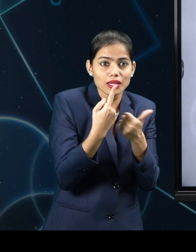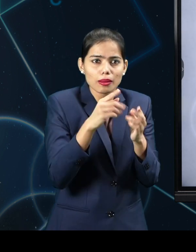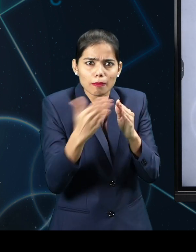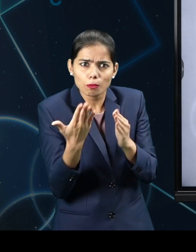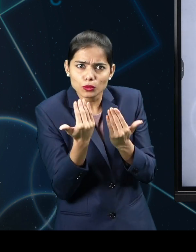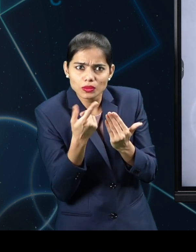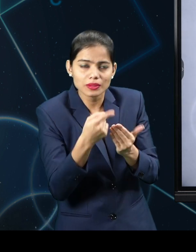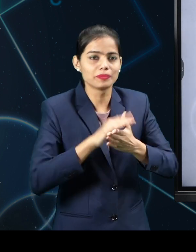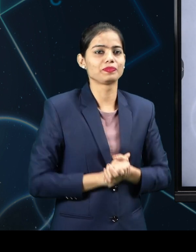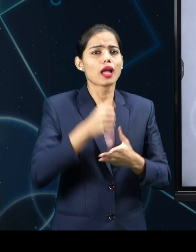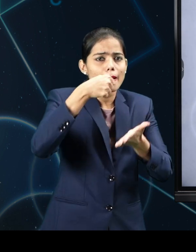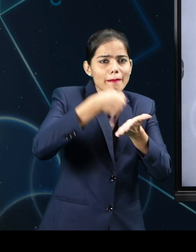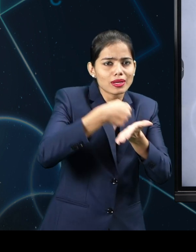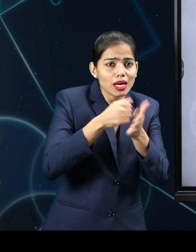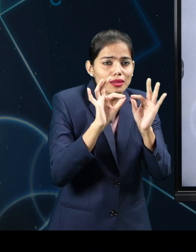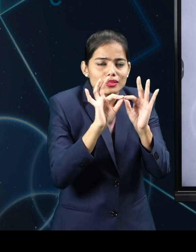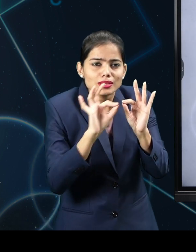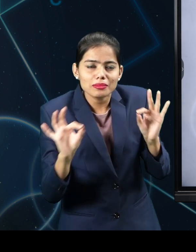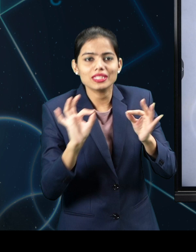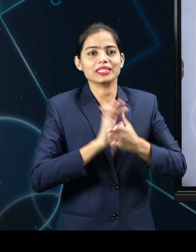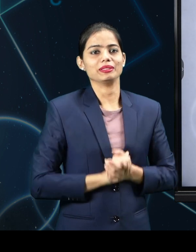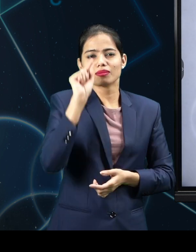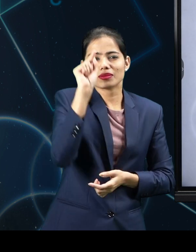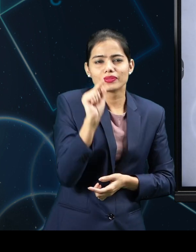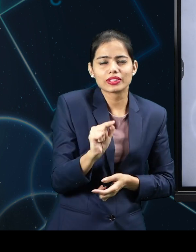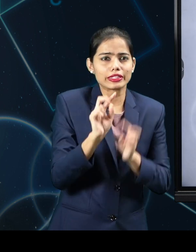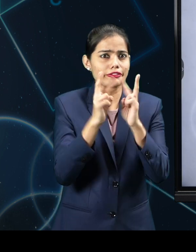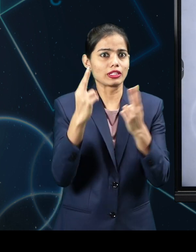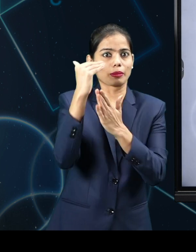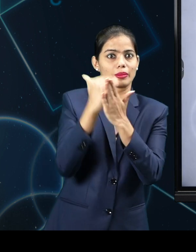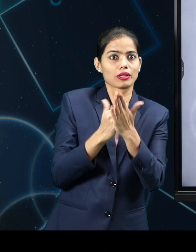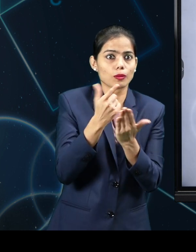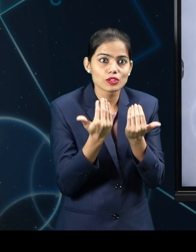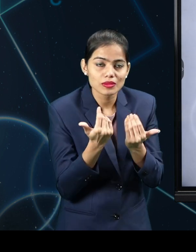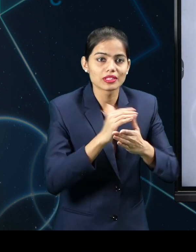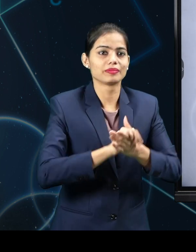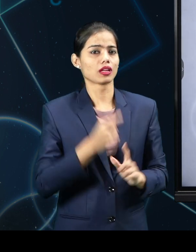experimental approach, sample space, event probability,